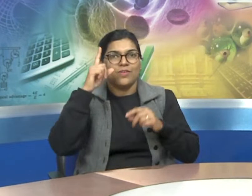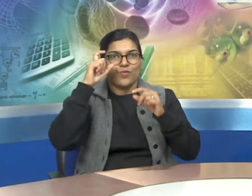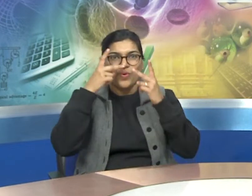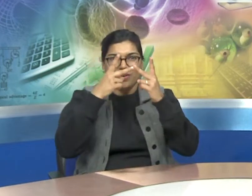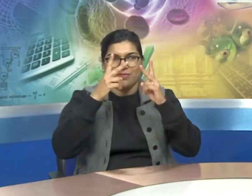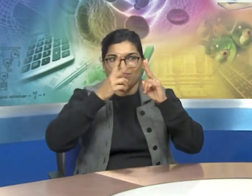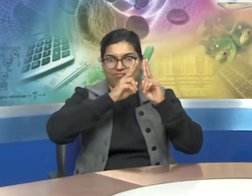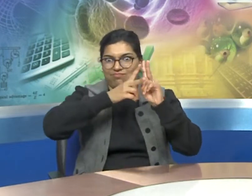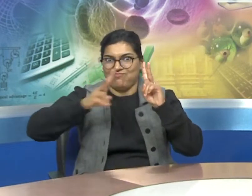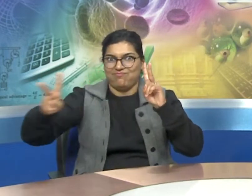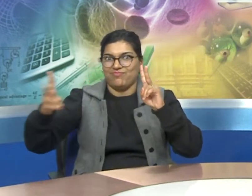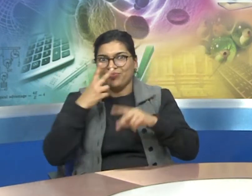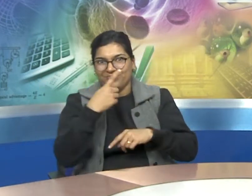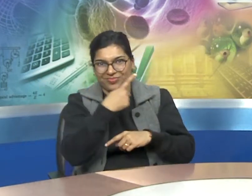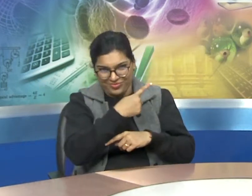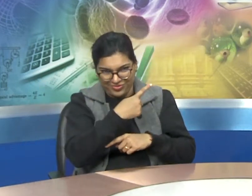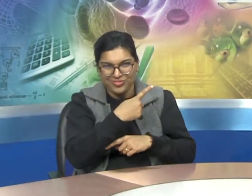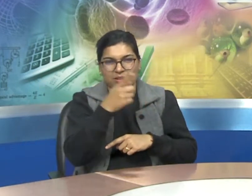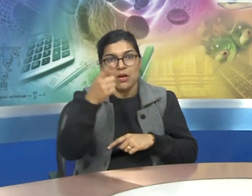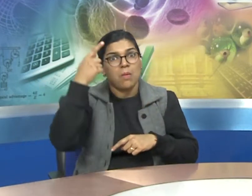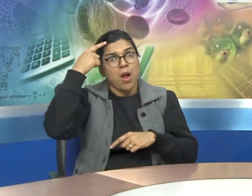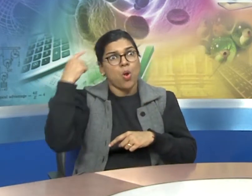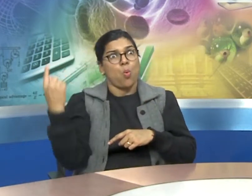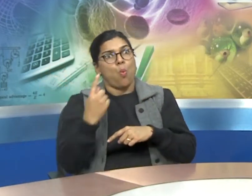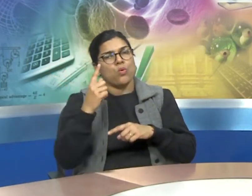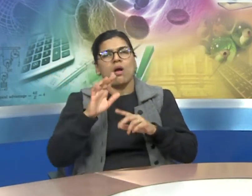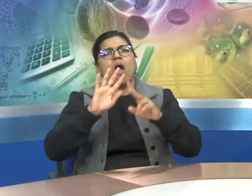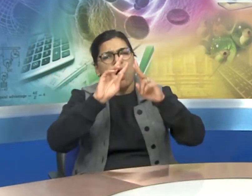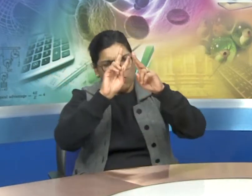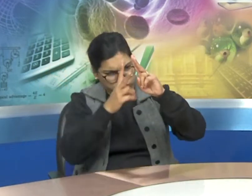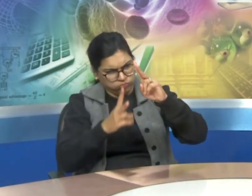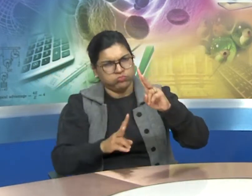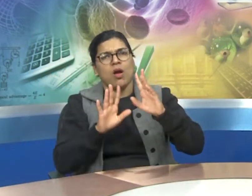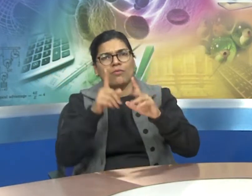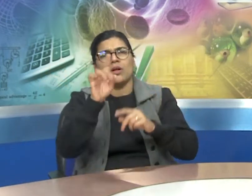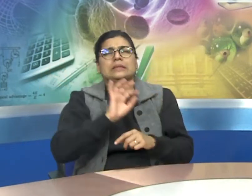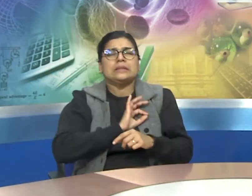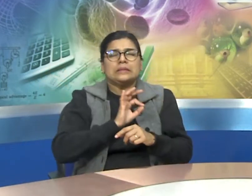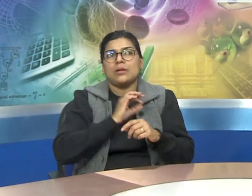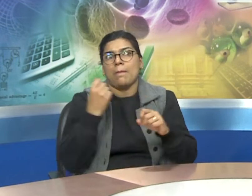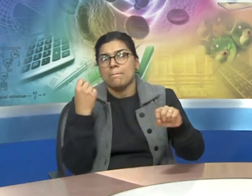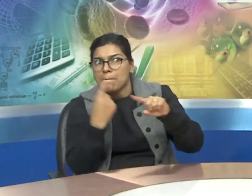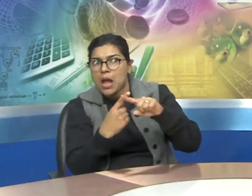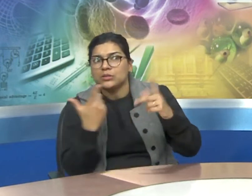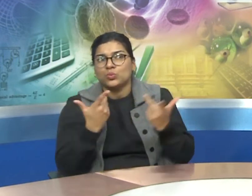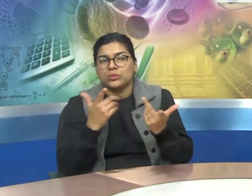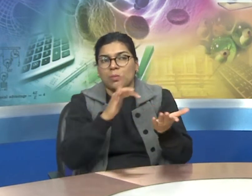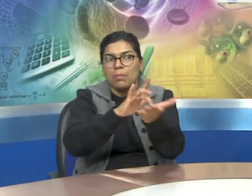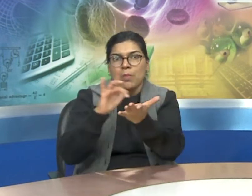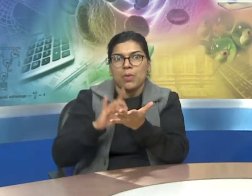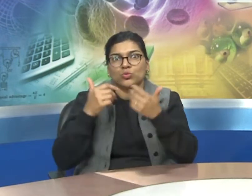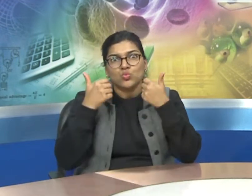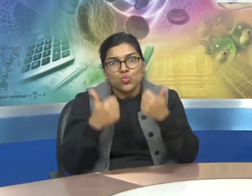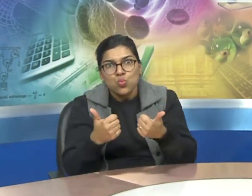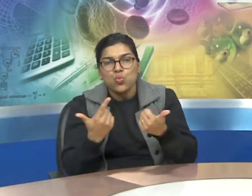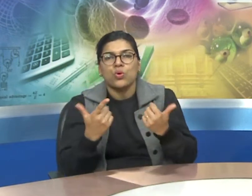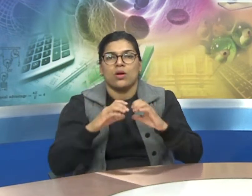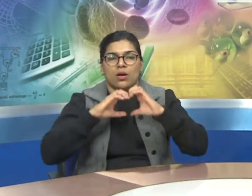Now here you can see there are different design templates. So it is not that only black background is